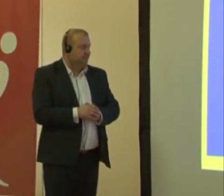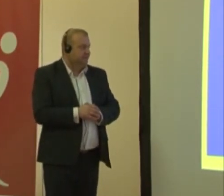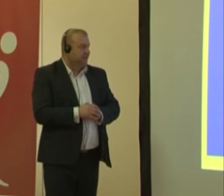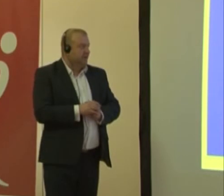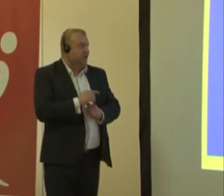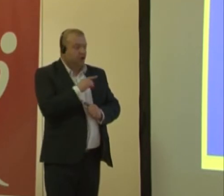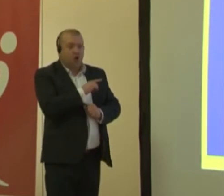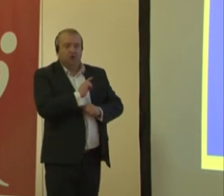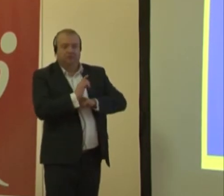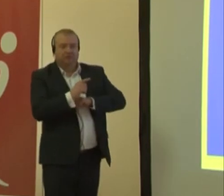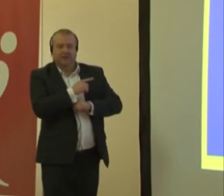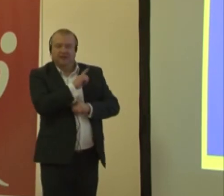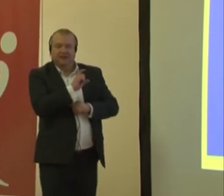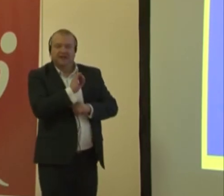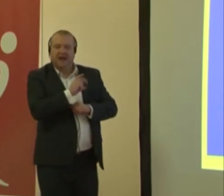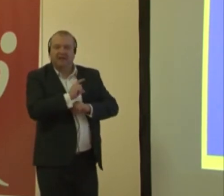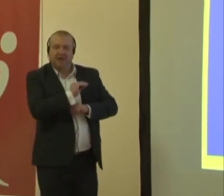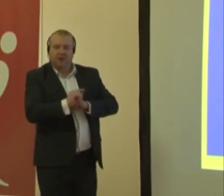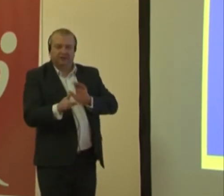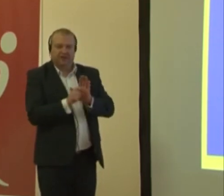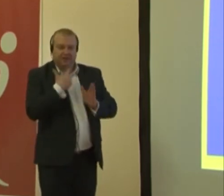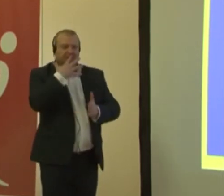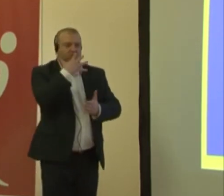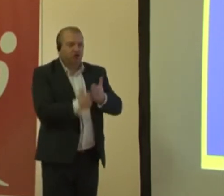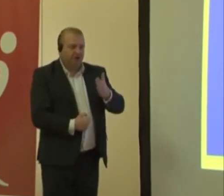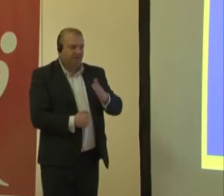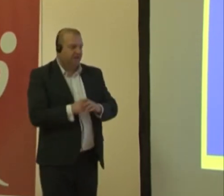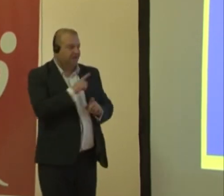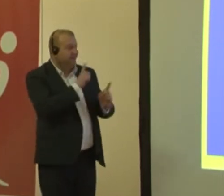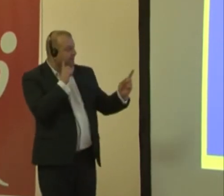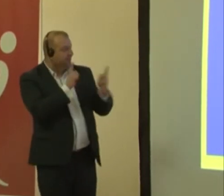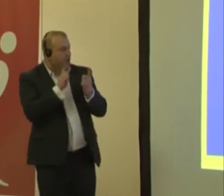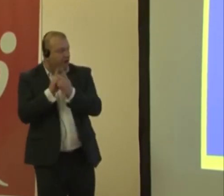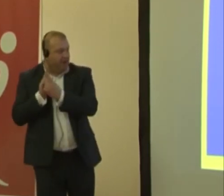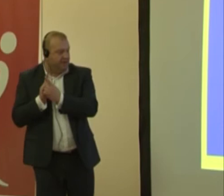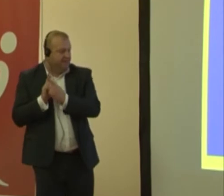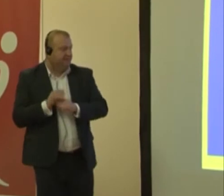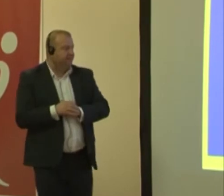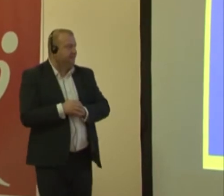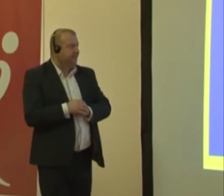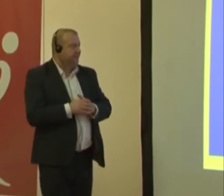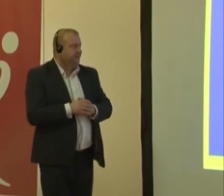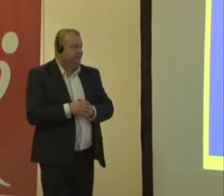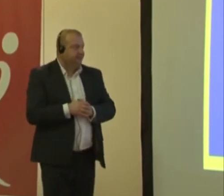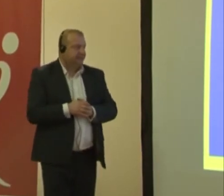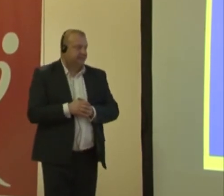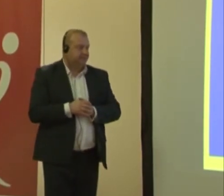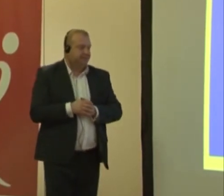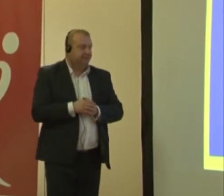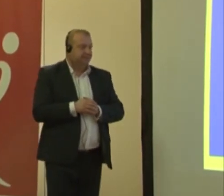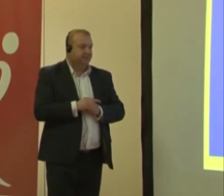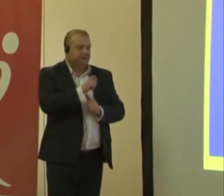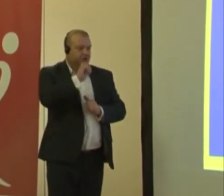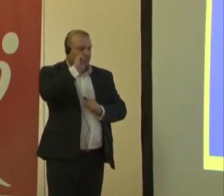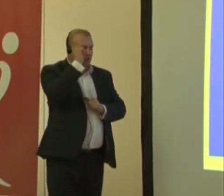One of the main conclusions of those hearings, and I think that's a very important one to share with you, is that the learners with disabilities we